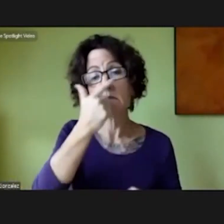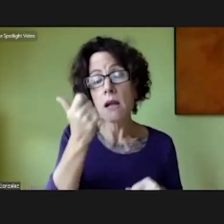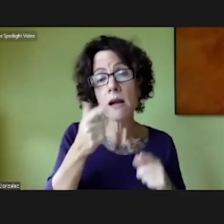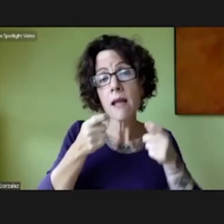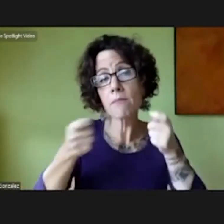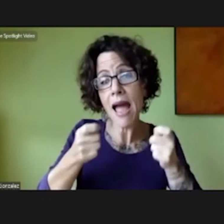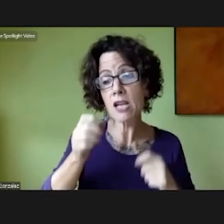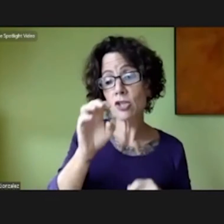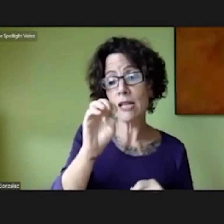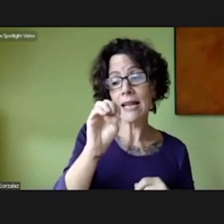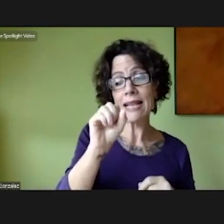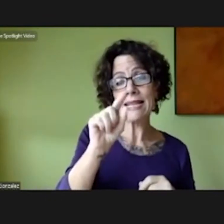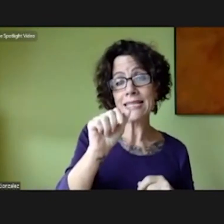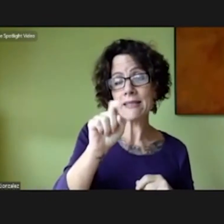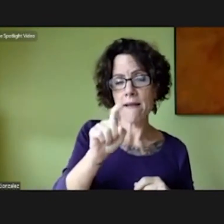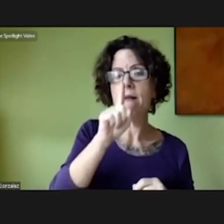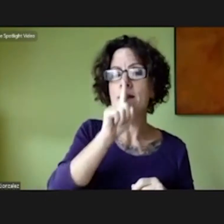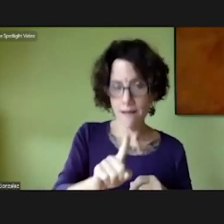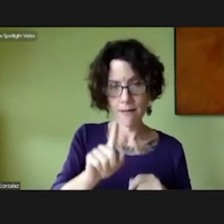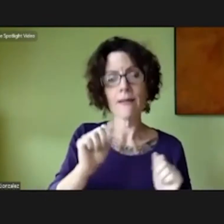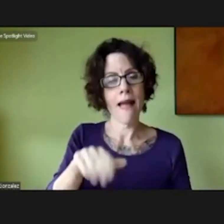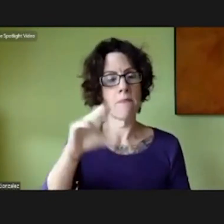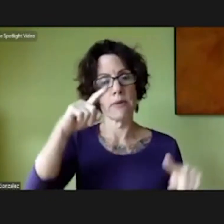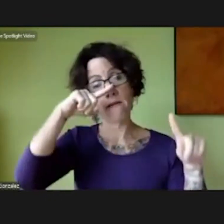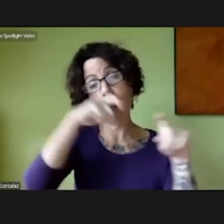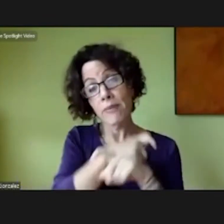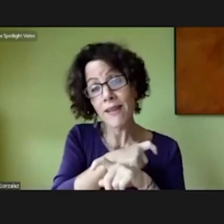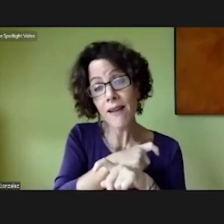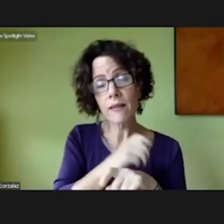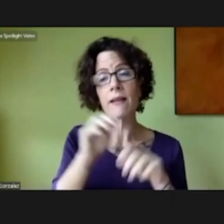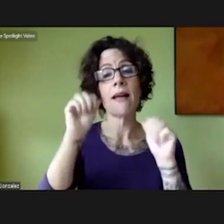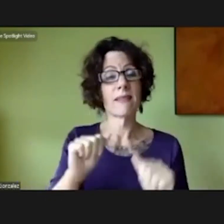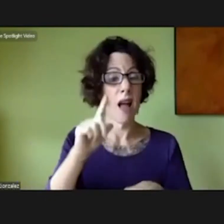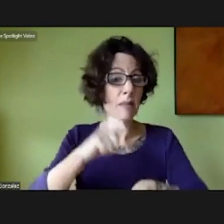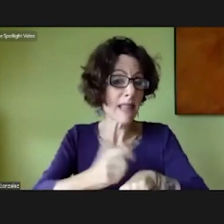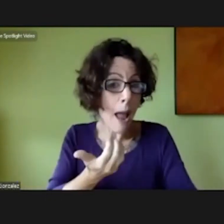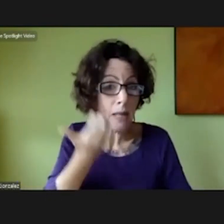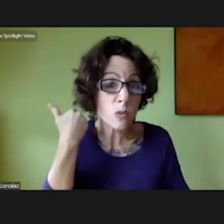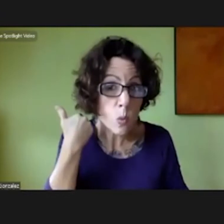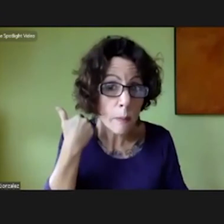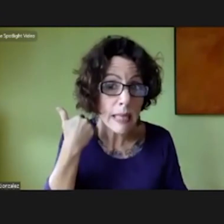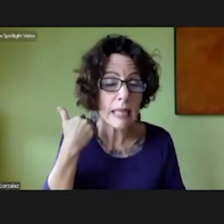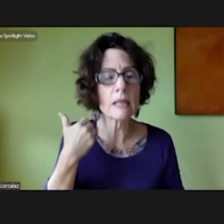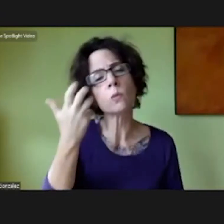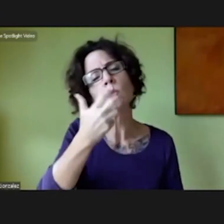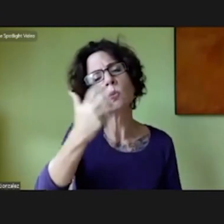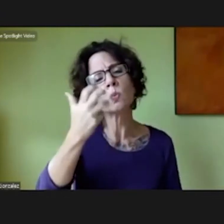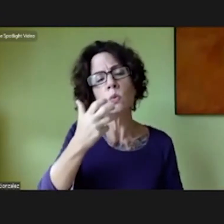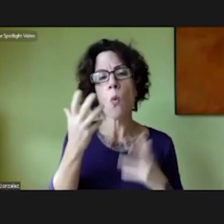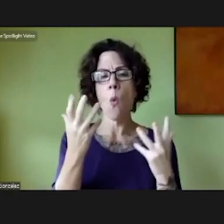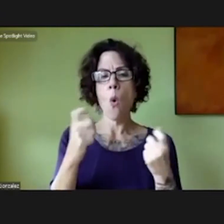additional responsibilities. Managing an estate can be very complicated. It can be